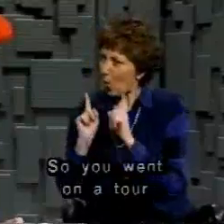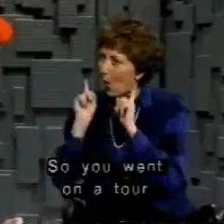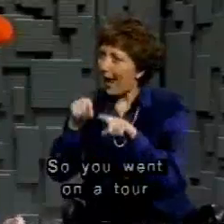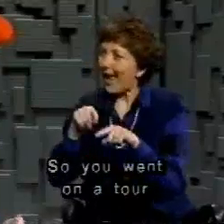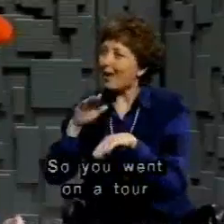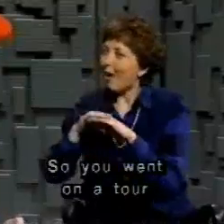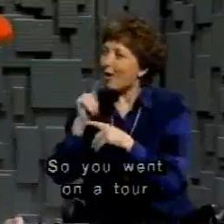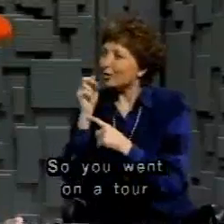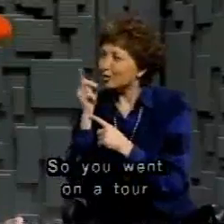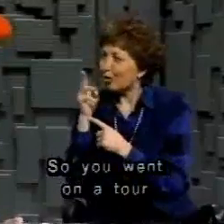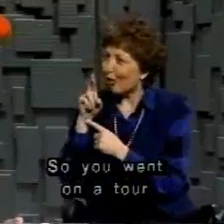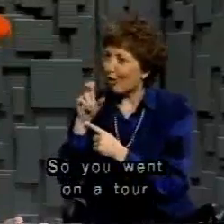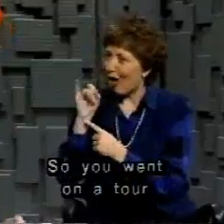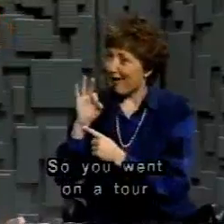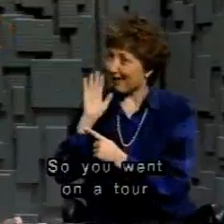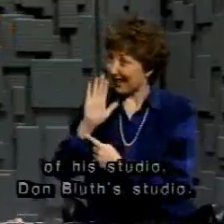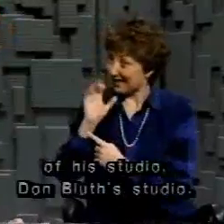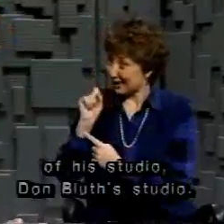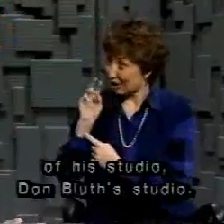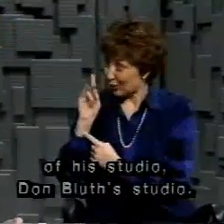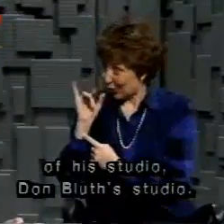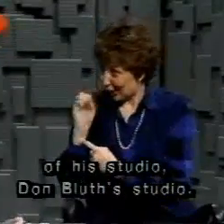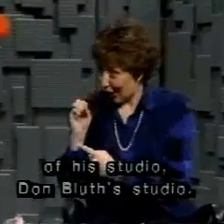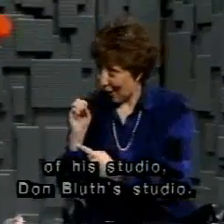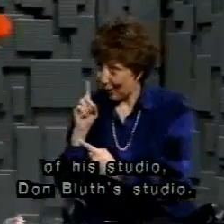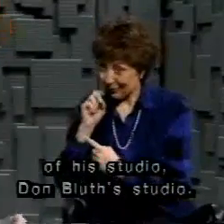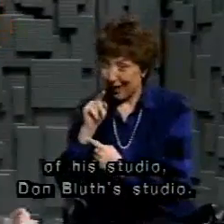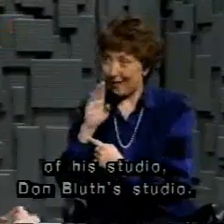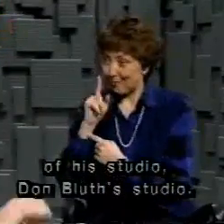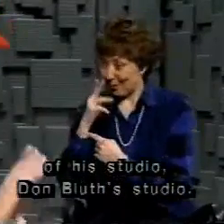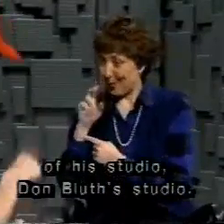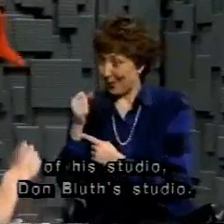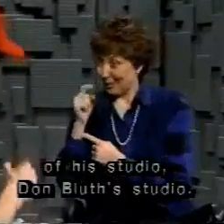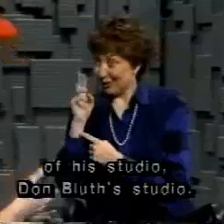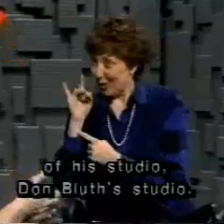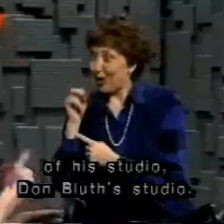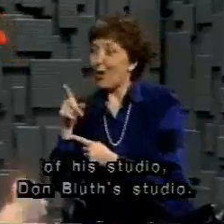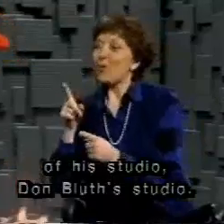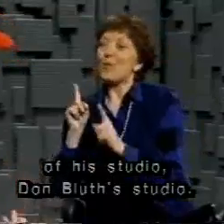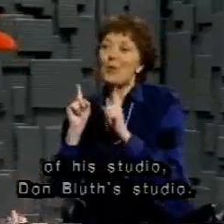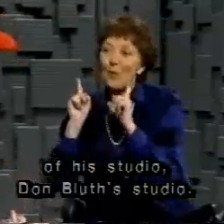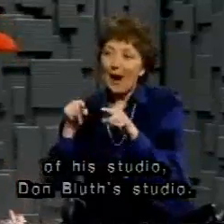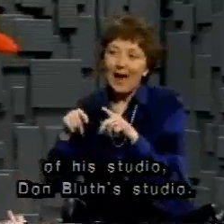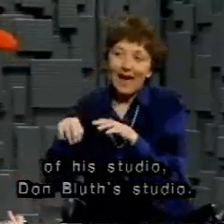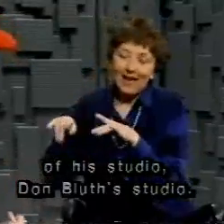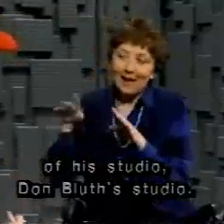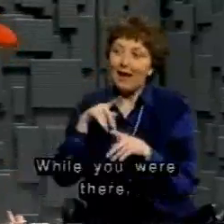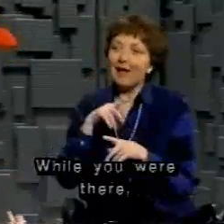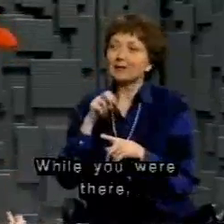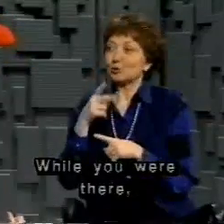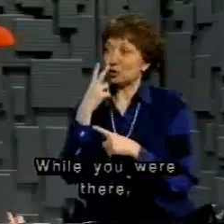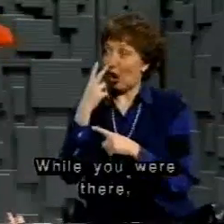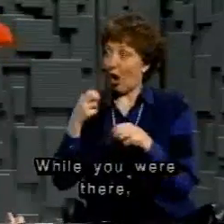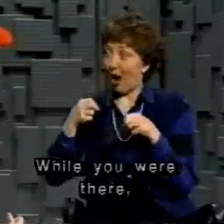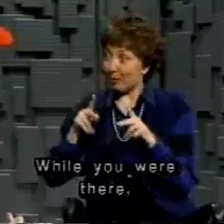So, you went on a tour of his studio, Don Bluth's studio. While you were there, you had